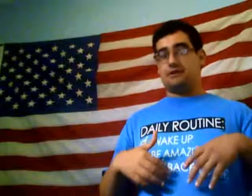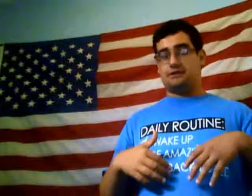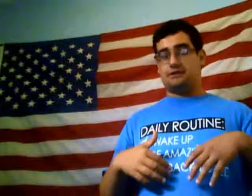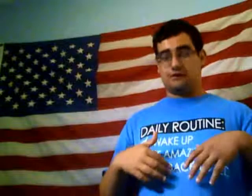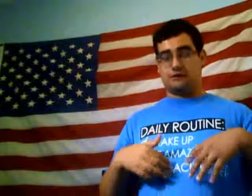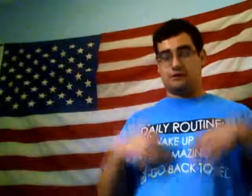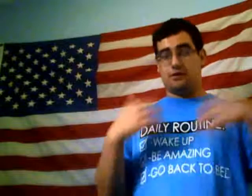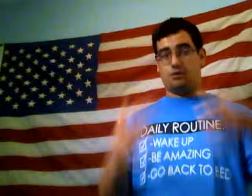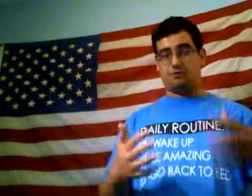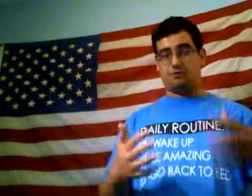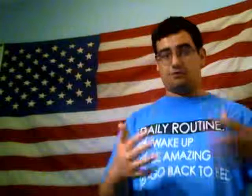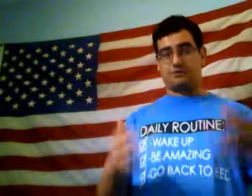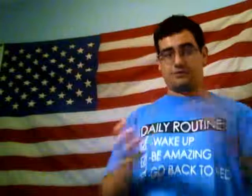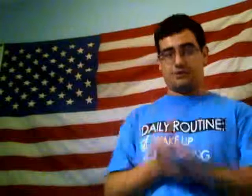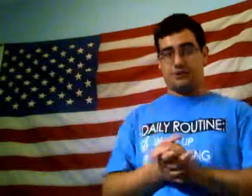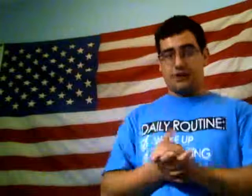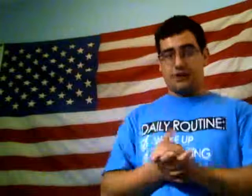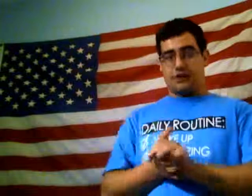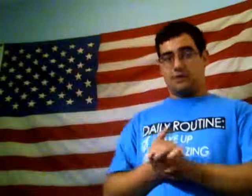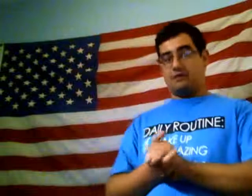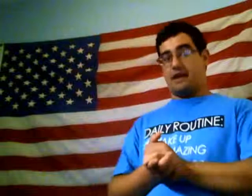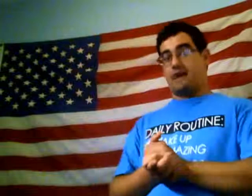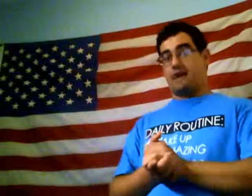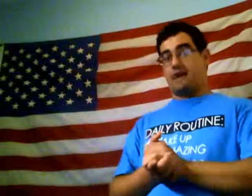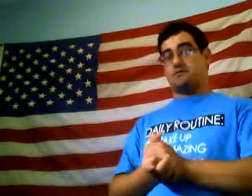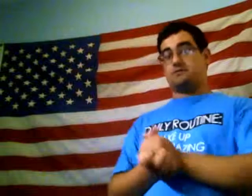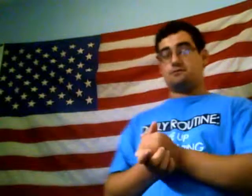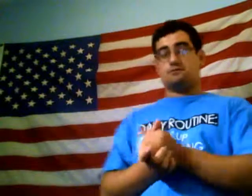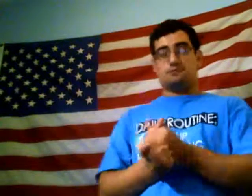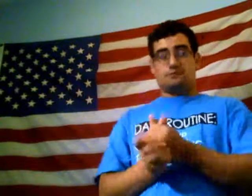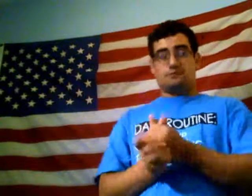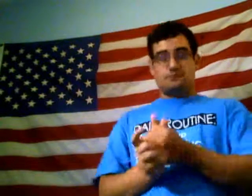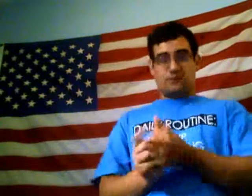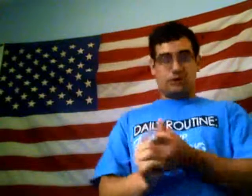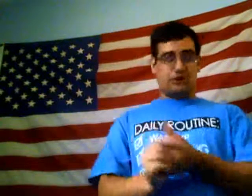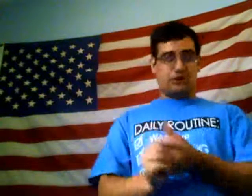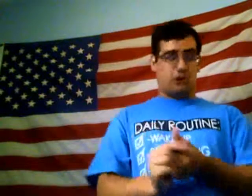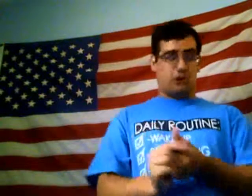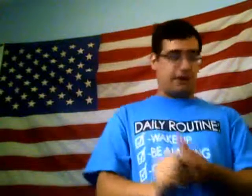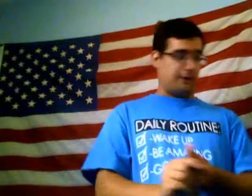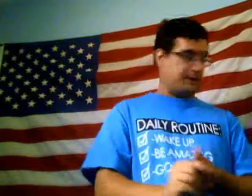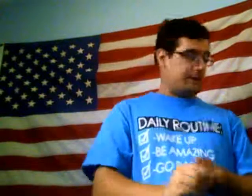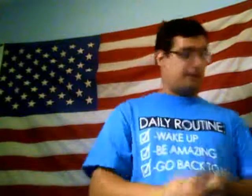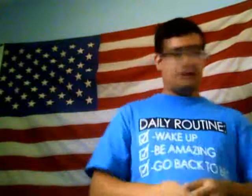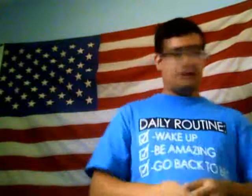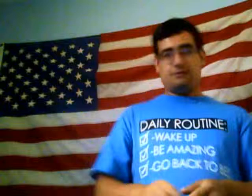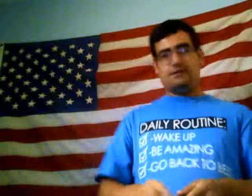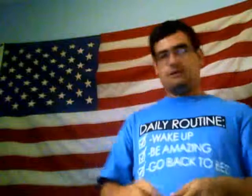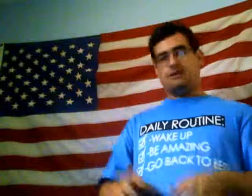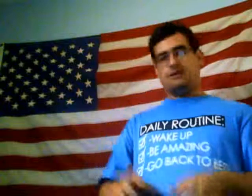that there would be no Wilson presidency if that happened. So anyway, that's basically